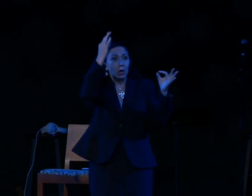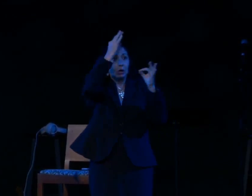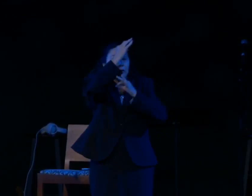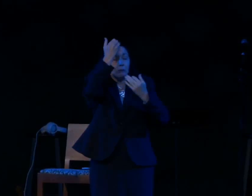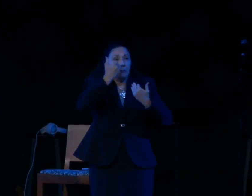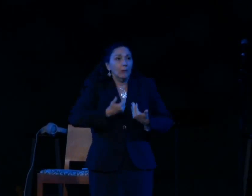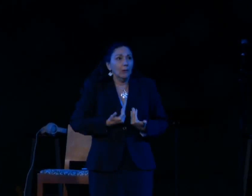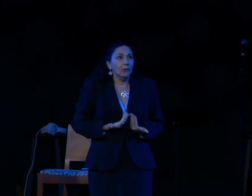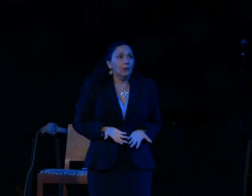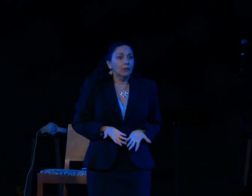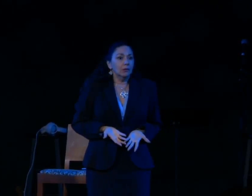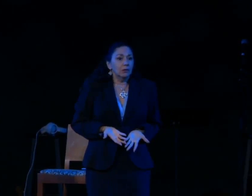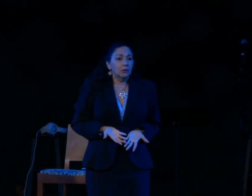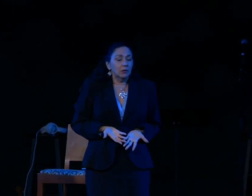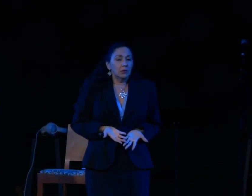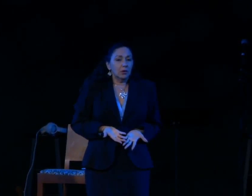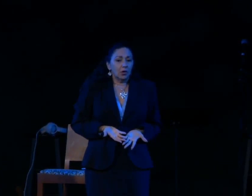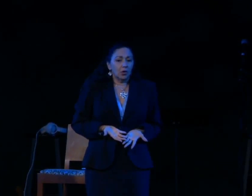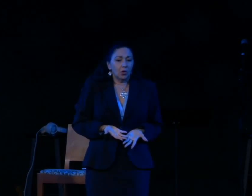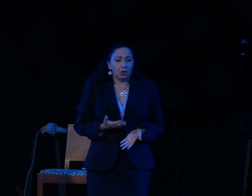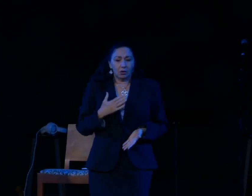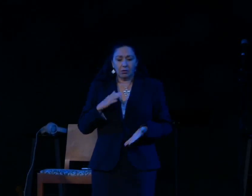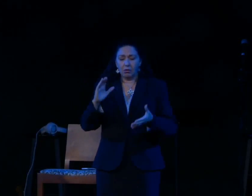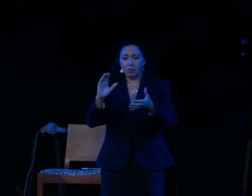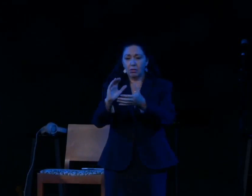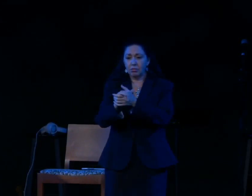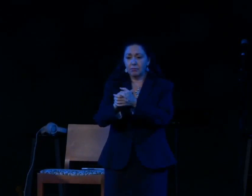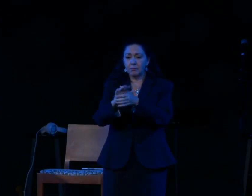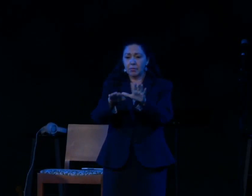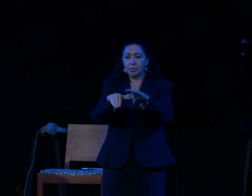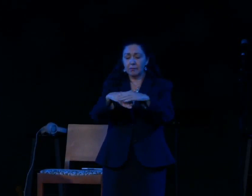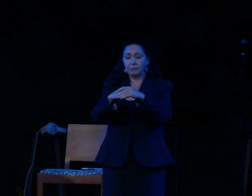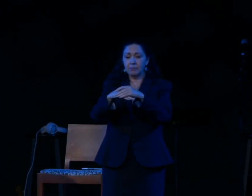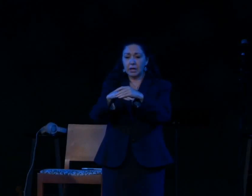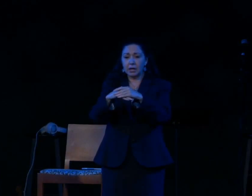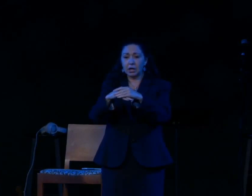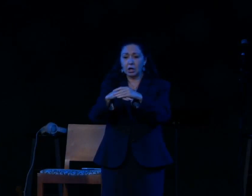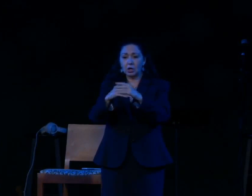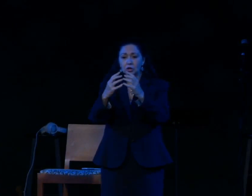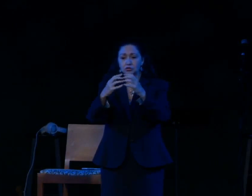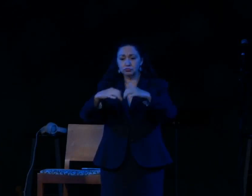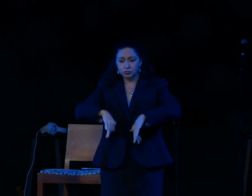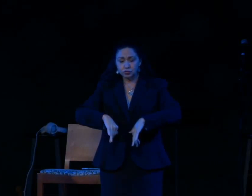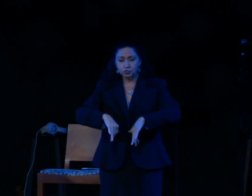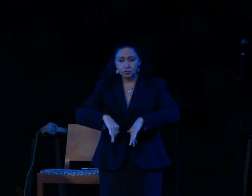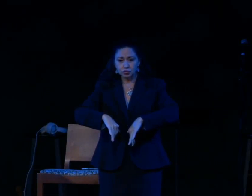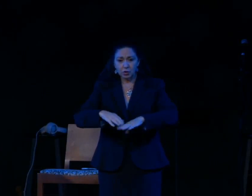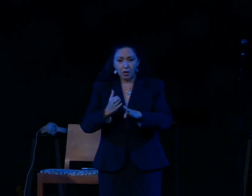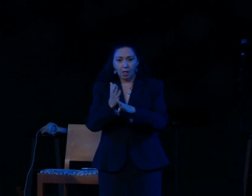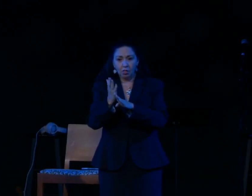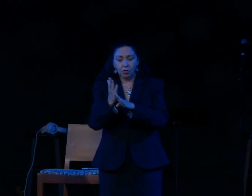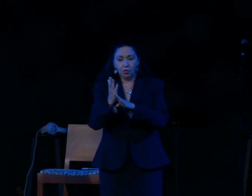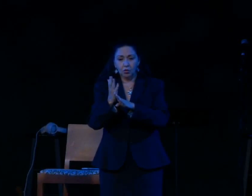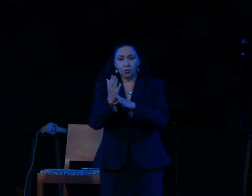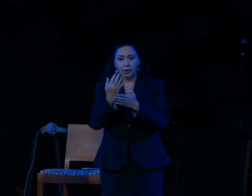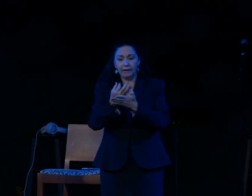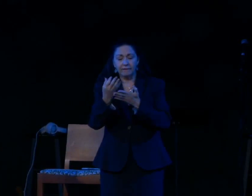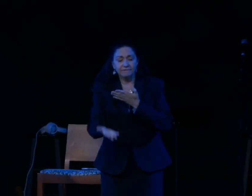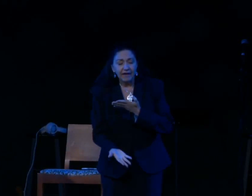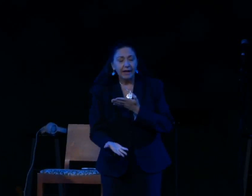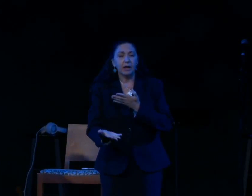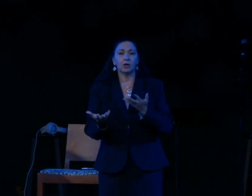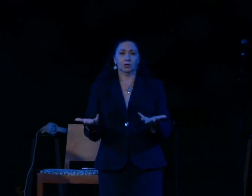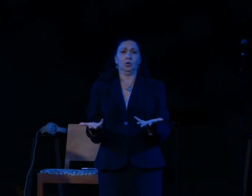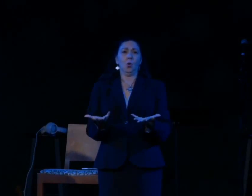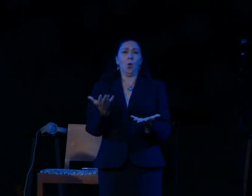Asking questions about why the marriage has ended or the career has bombed. In those moments, despite